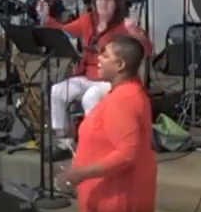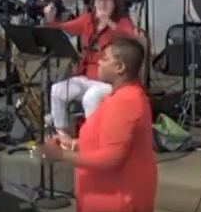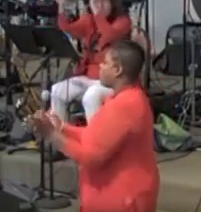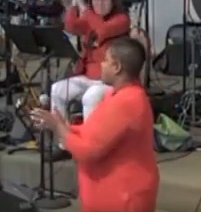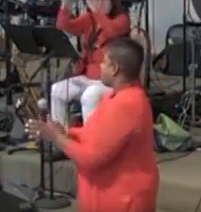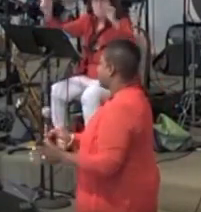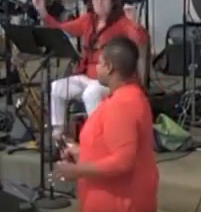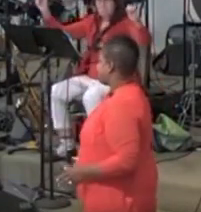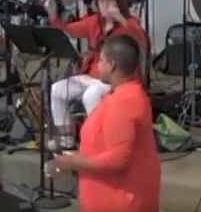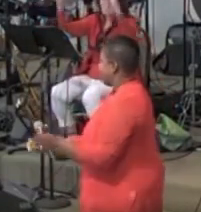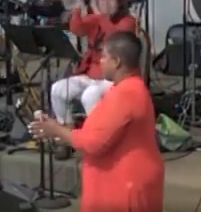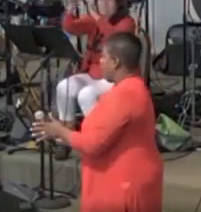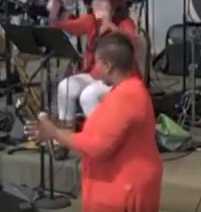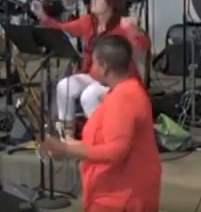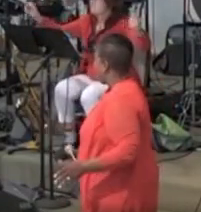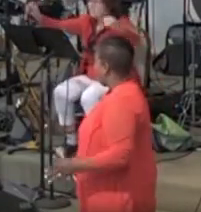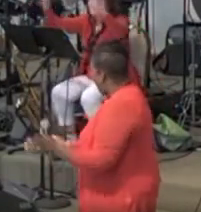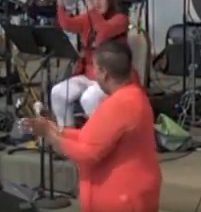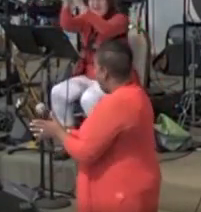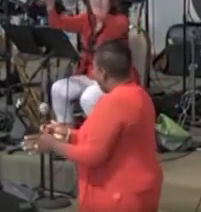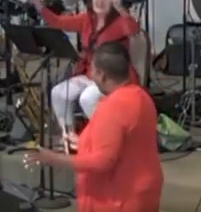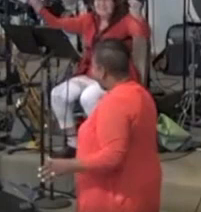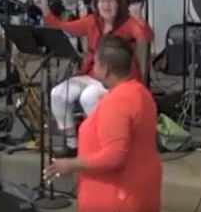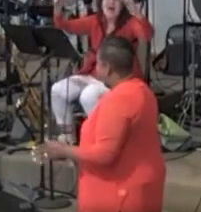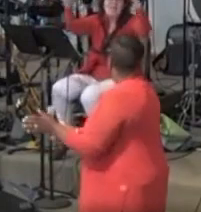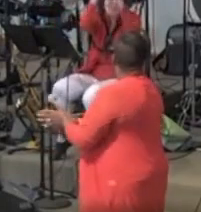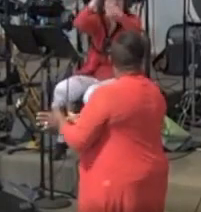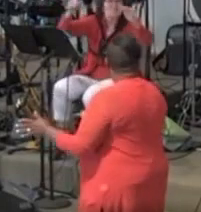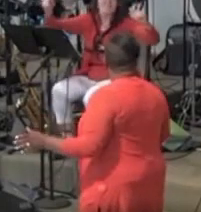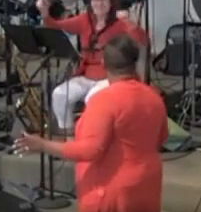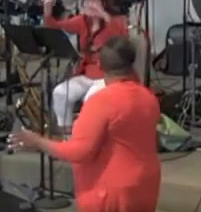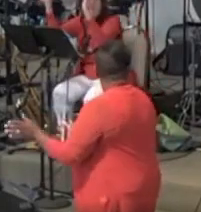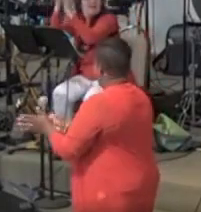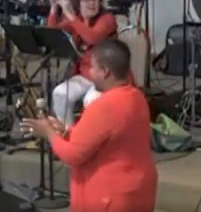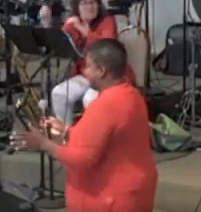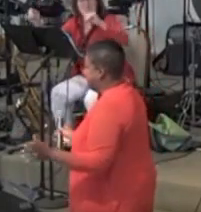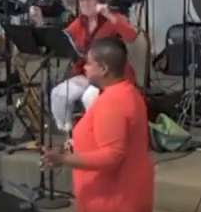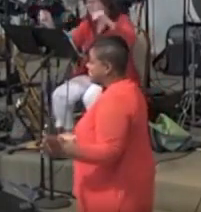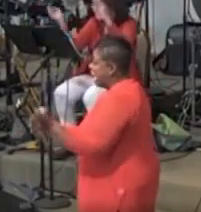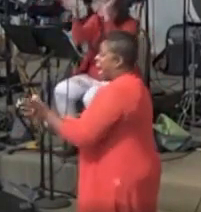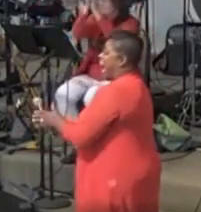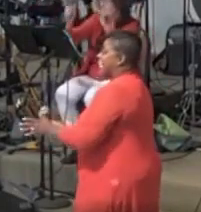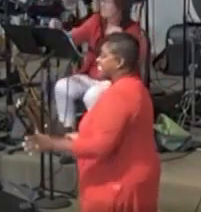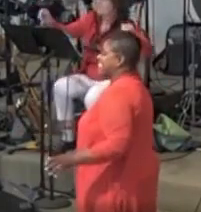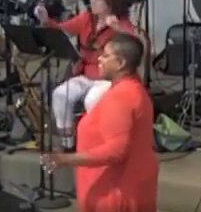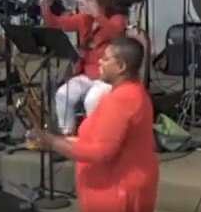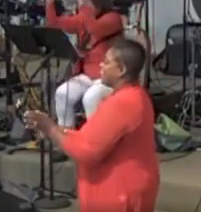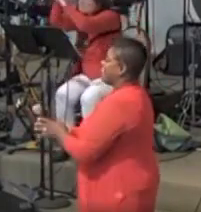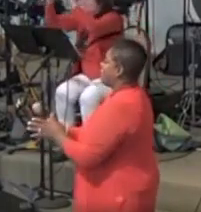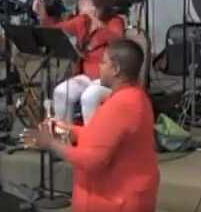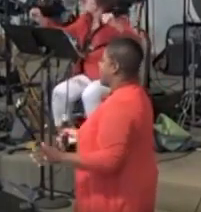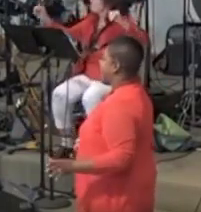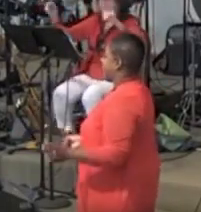having a fun time. Okay, so I decided to film this because you might have seen some of the stuff on Twitter. But